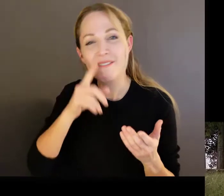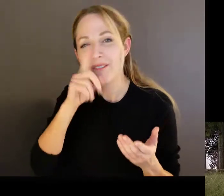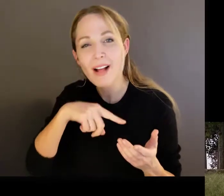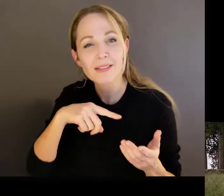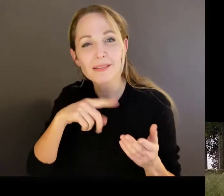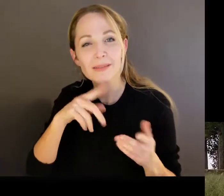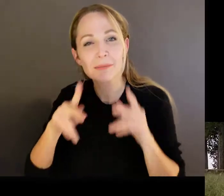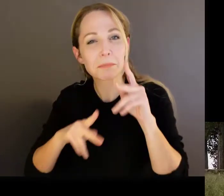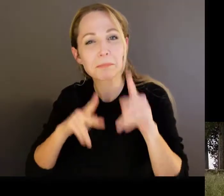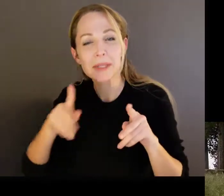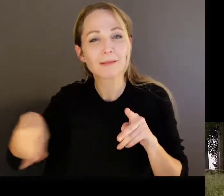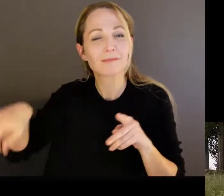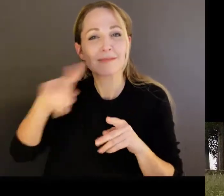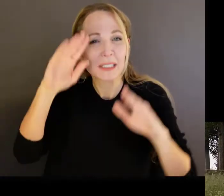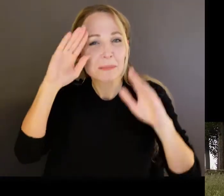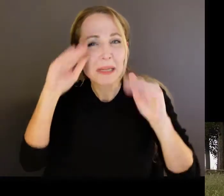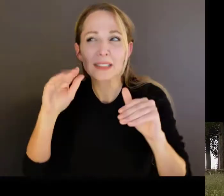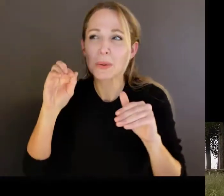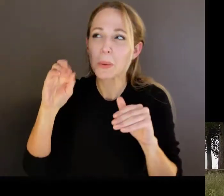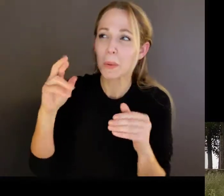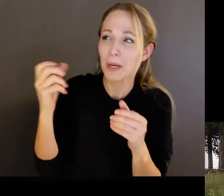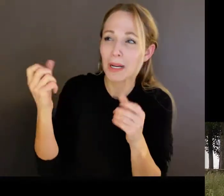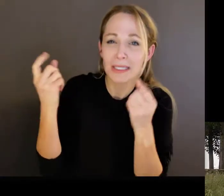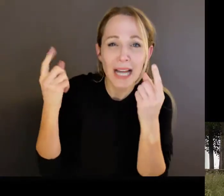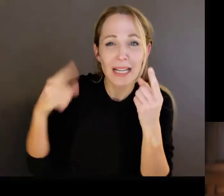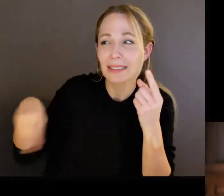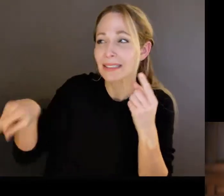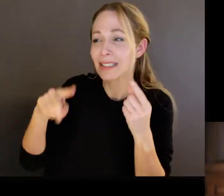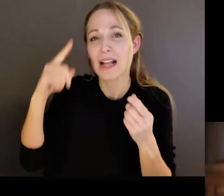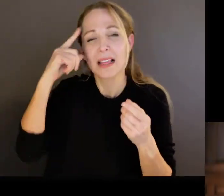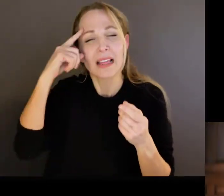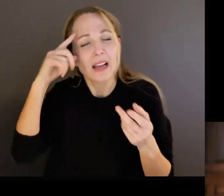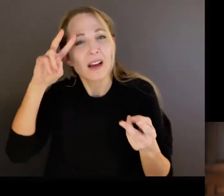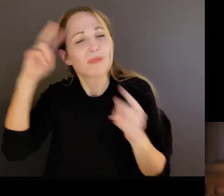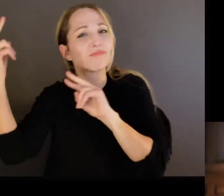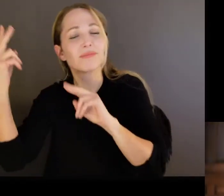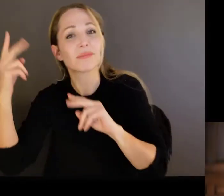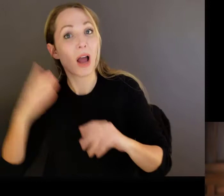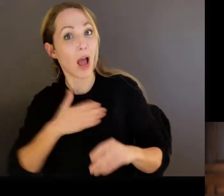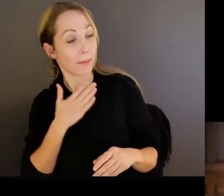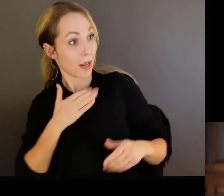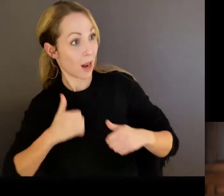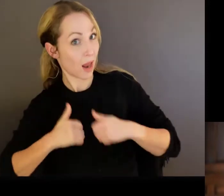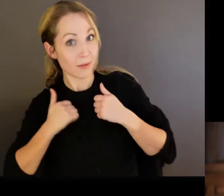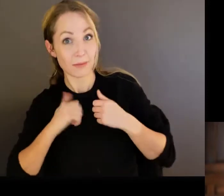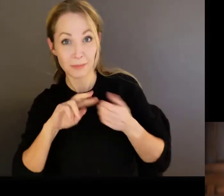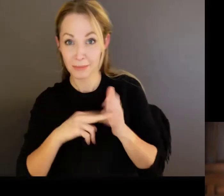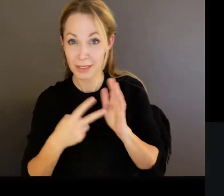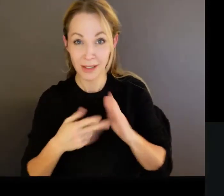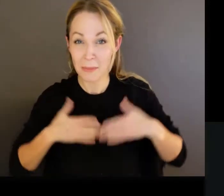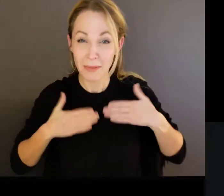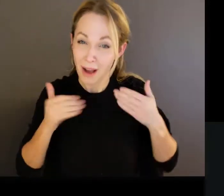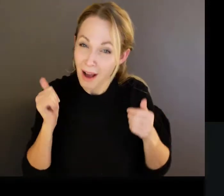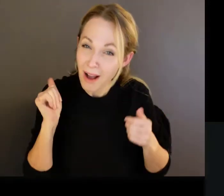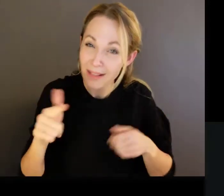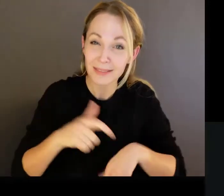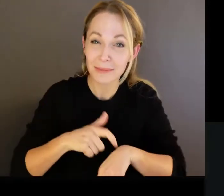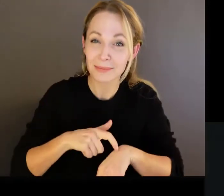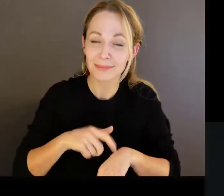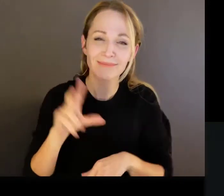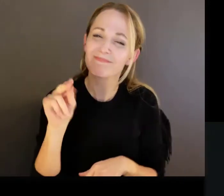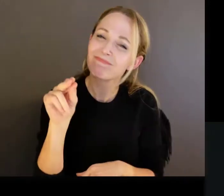There is a false understanding or expectation that a happy life means being happy all the time.